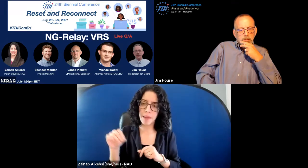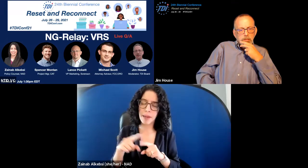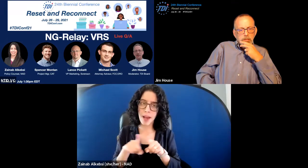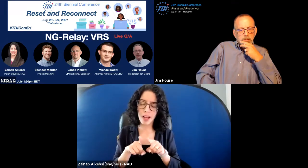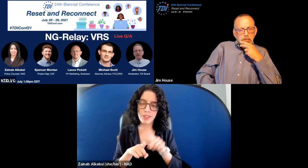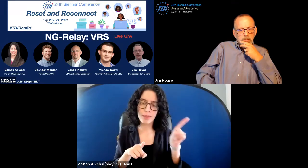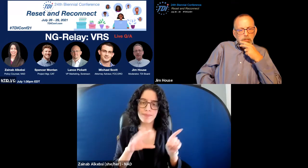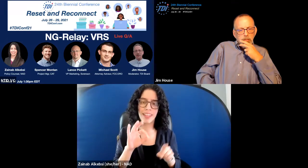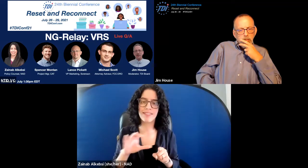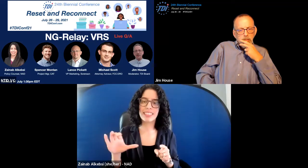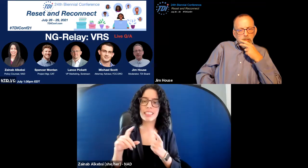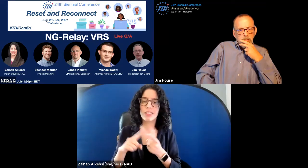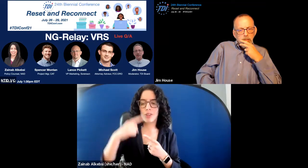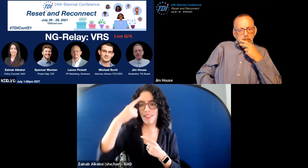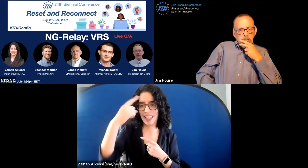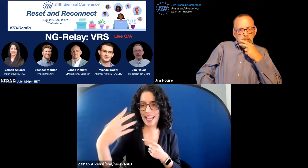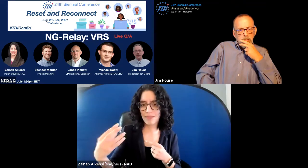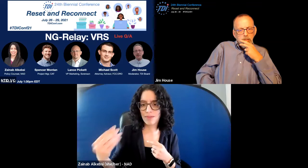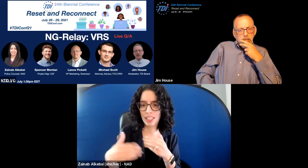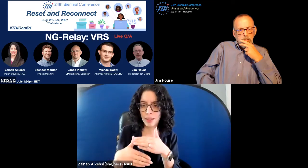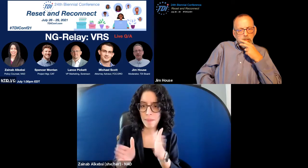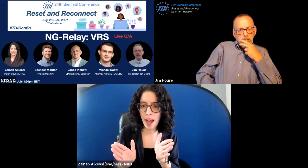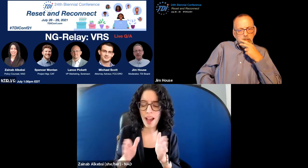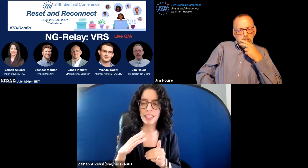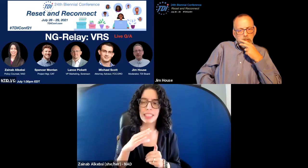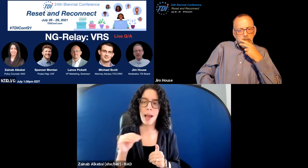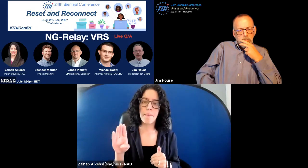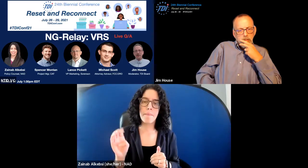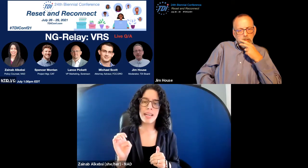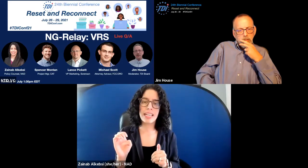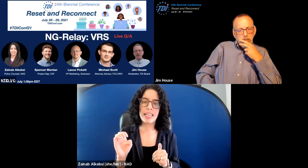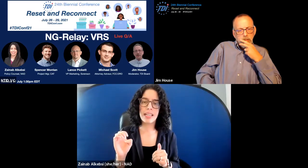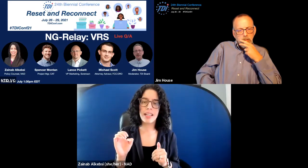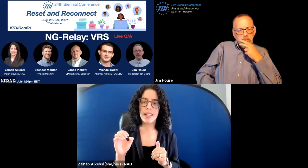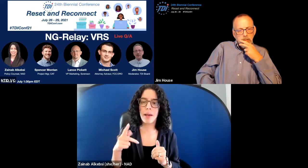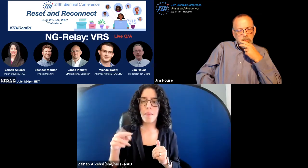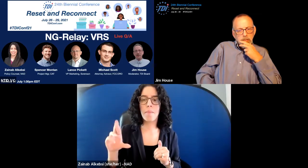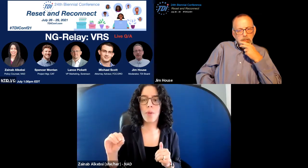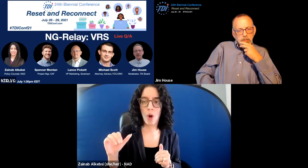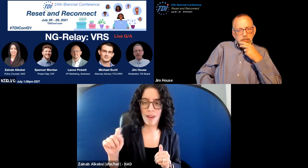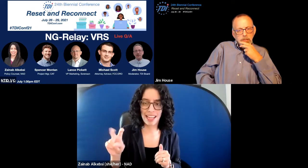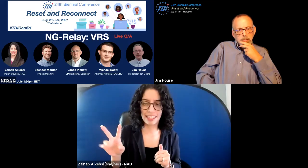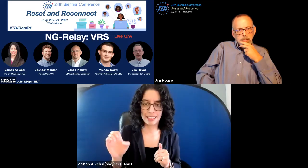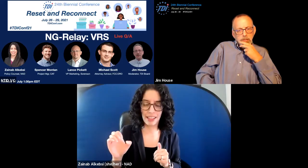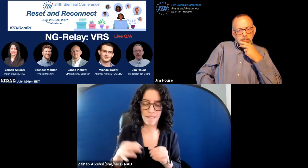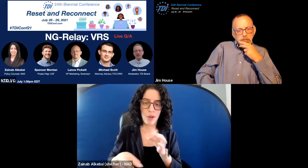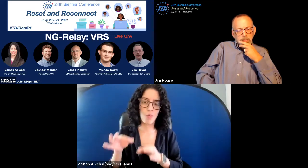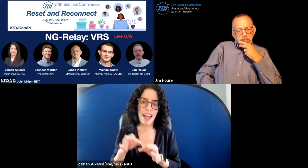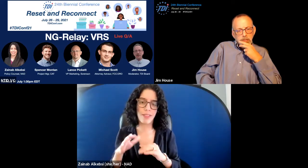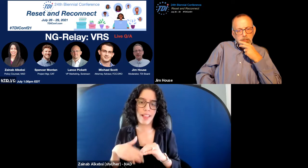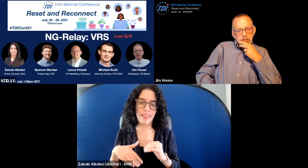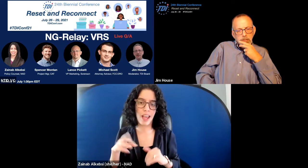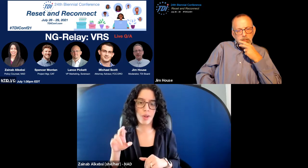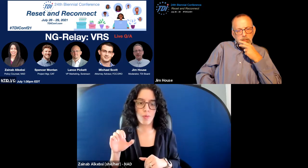not just for tech companies, but also for the FCC to think outside the box and to be